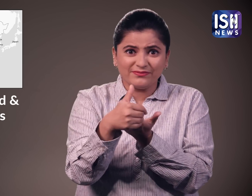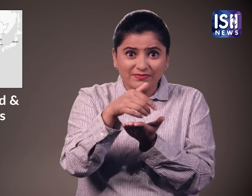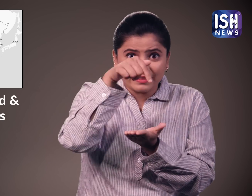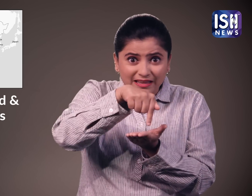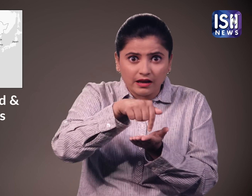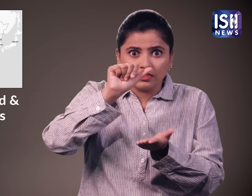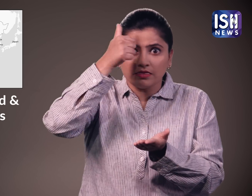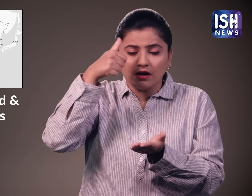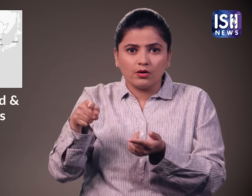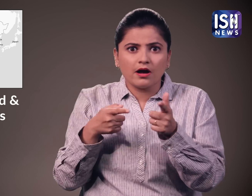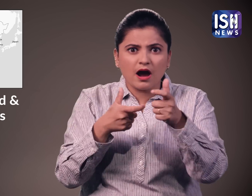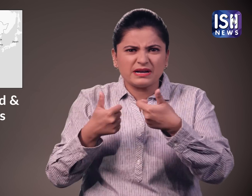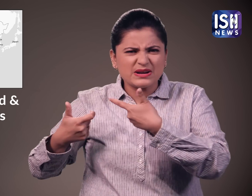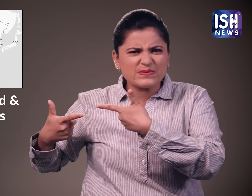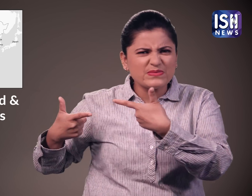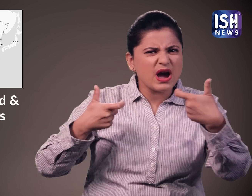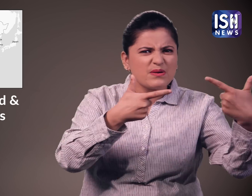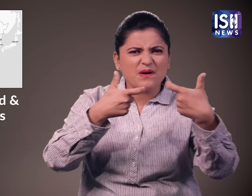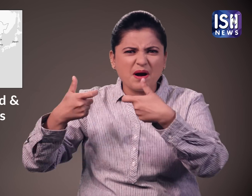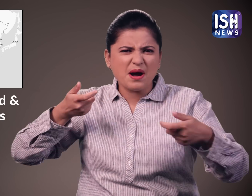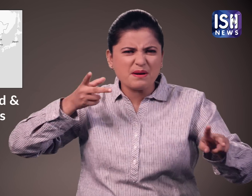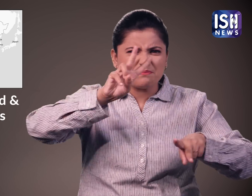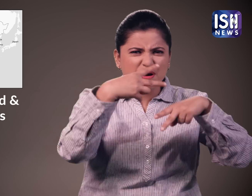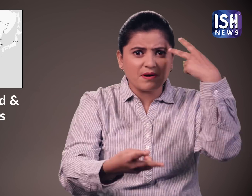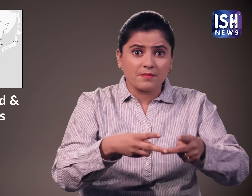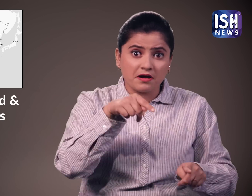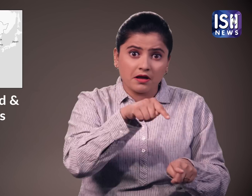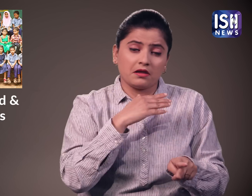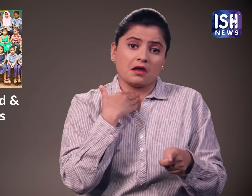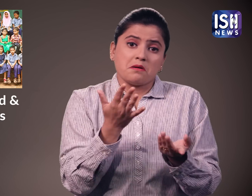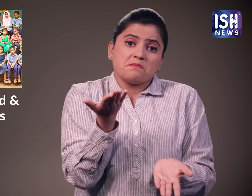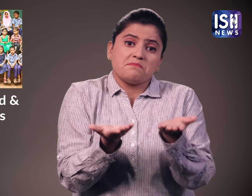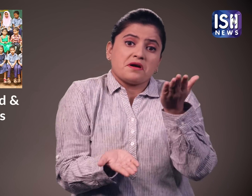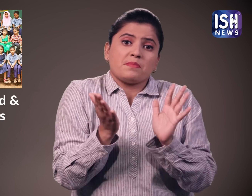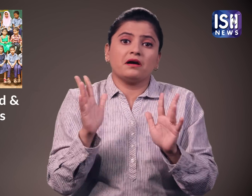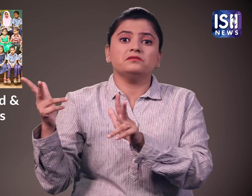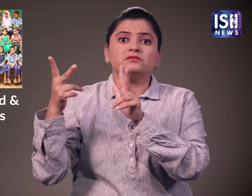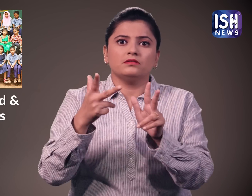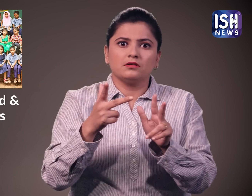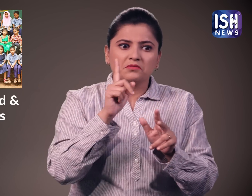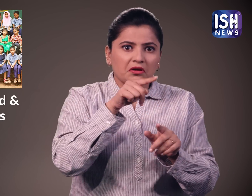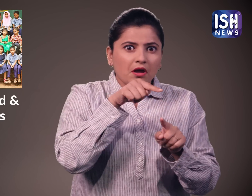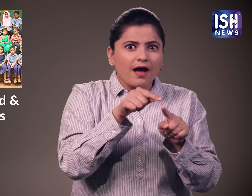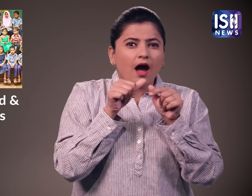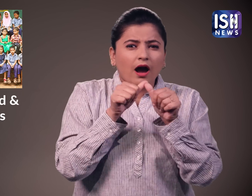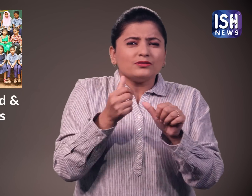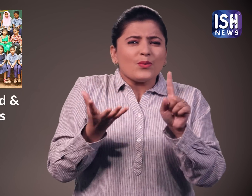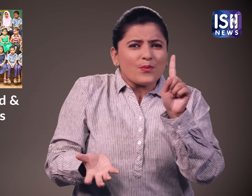are Indian soldiers who were unsuccessful in besieging Tibet. However, no concrete story about the